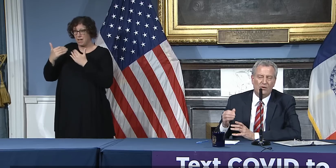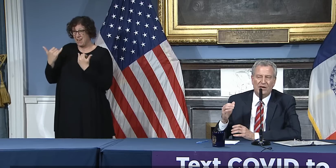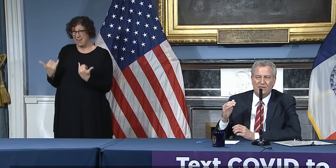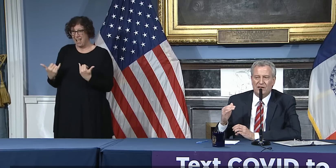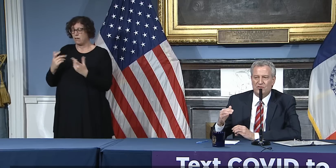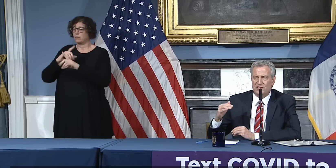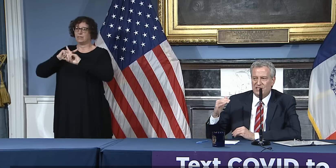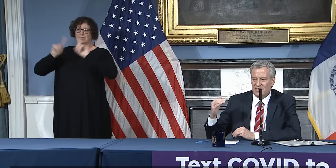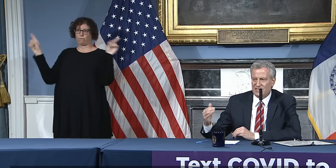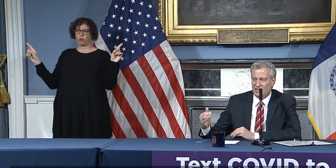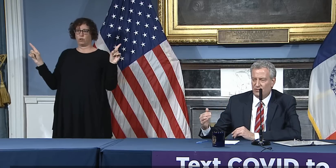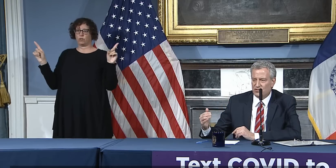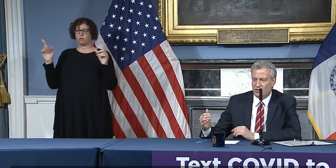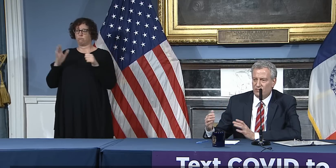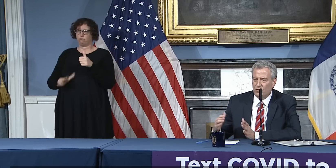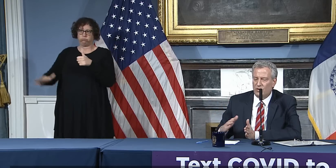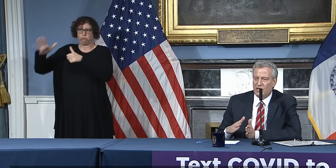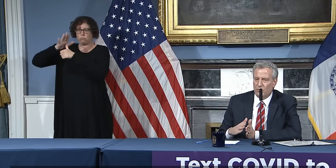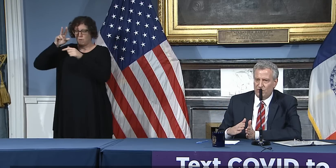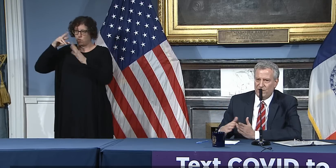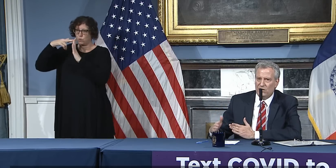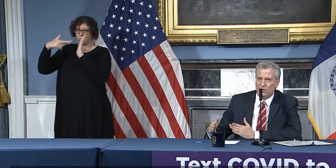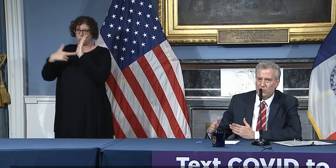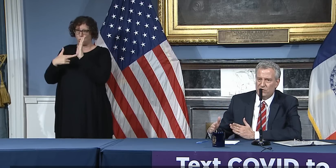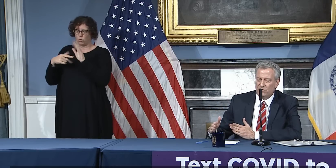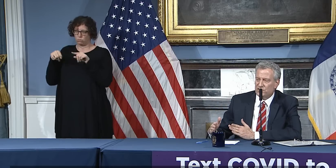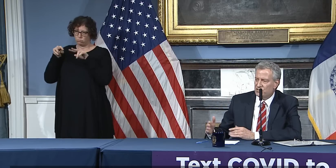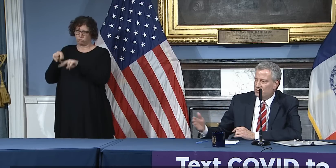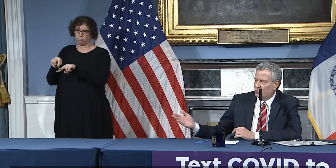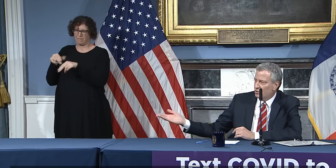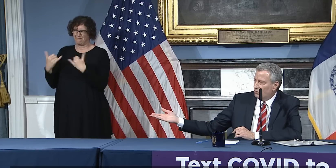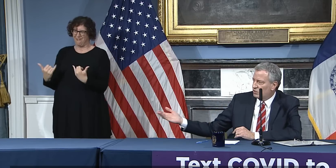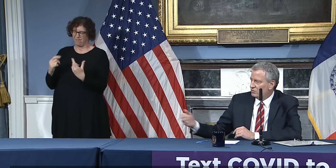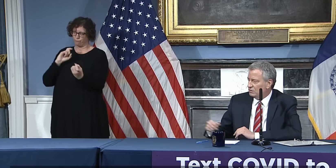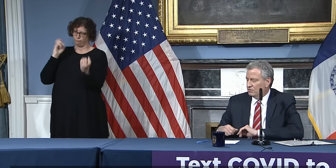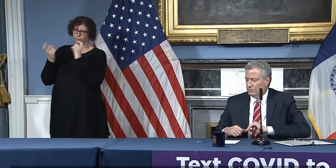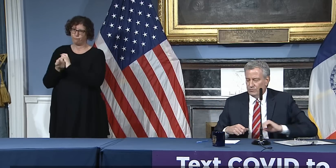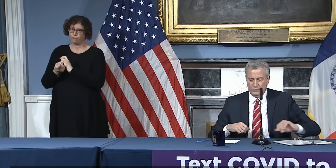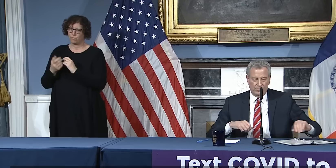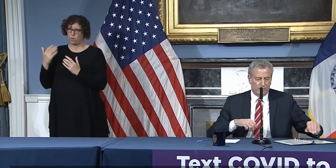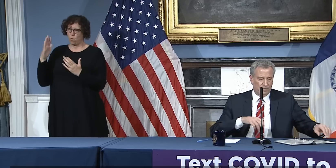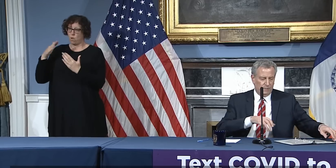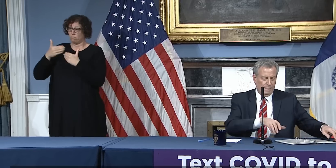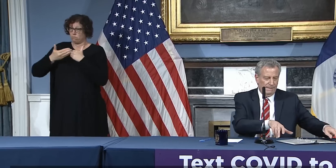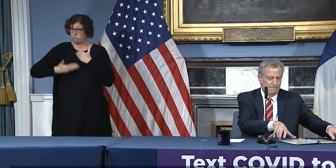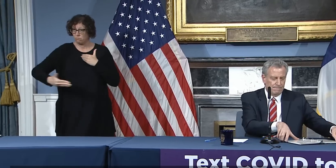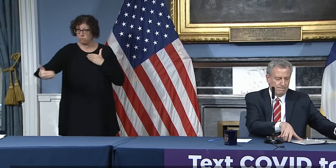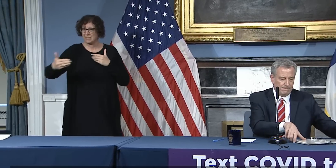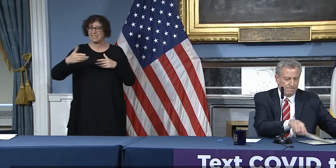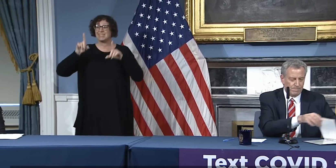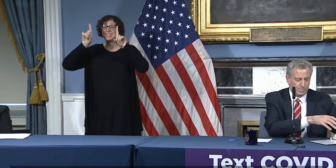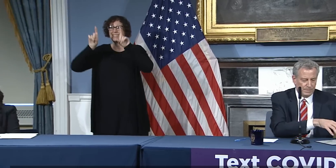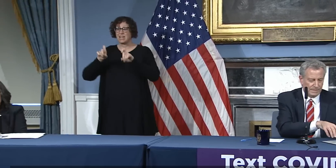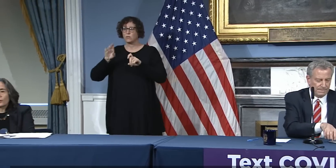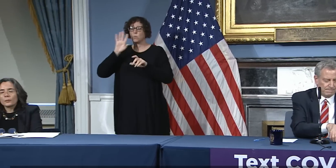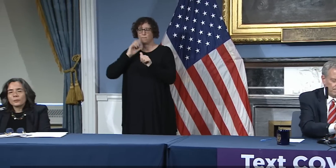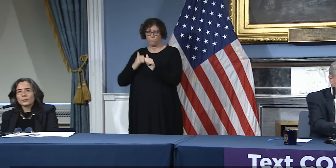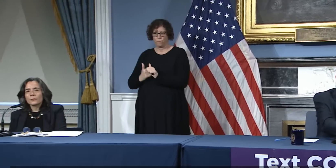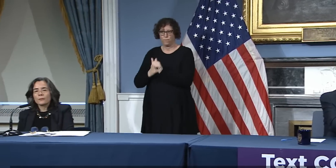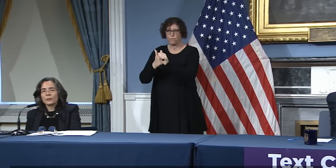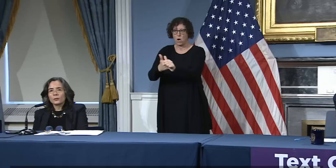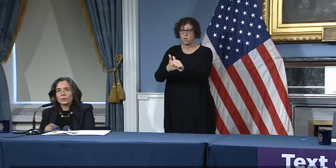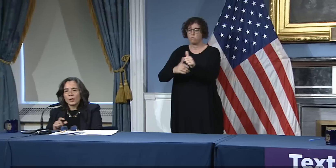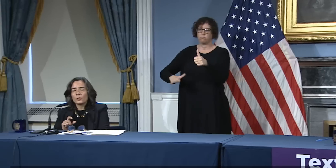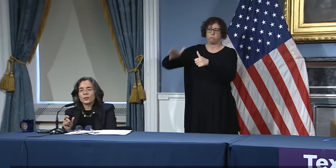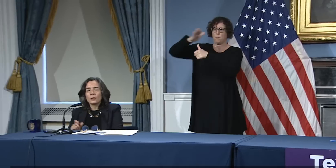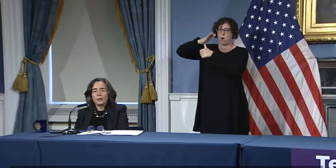prioritization now, and I think as you see testing levels going forward, they will follow that prioritization more and more. I think that's right, Mr. Mayor. We, through the course